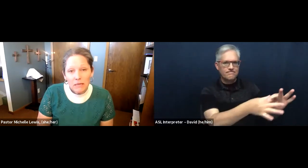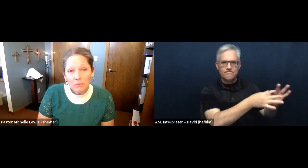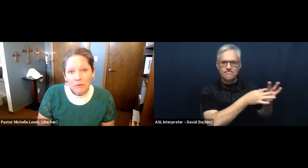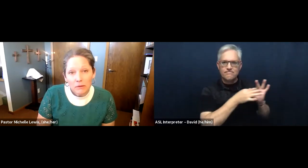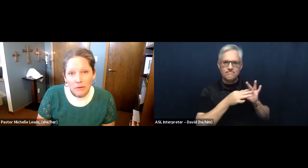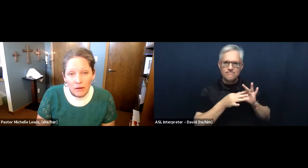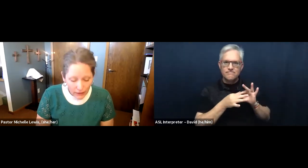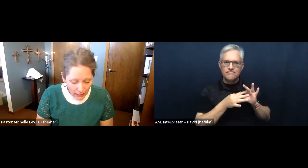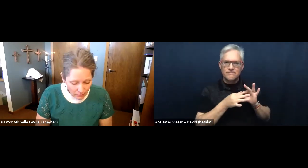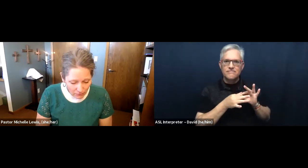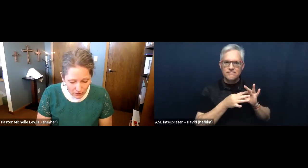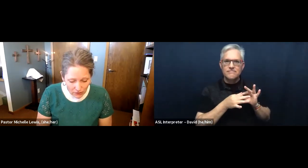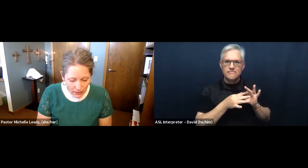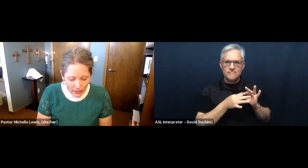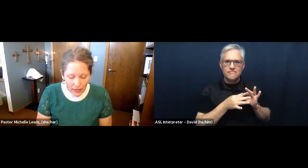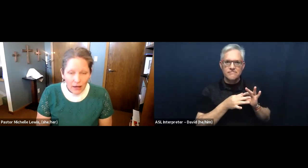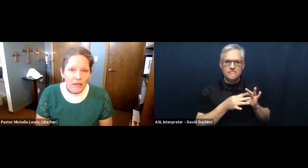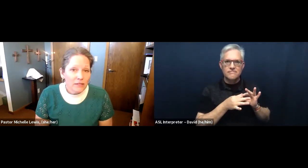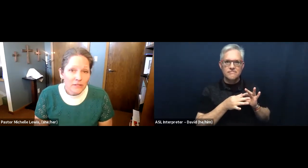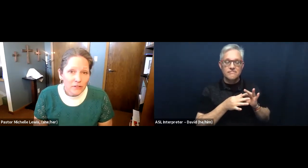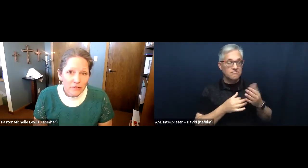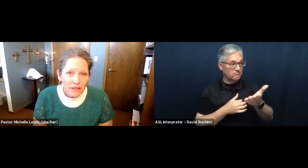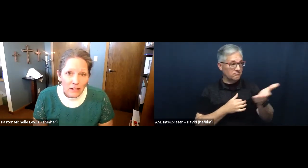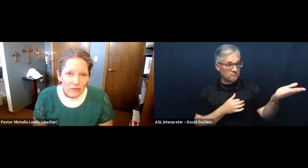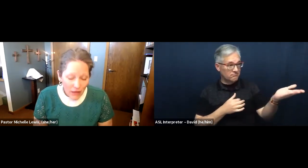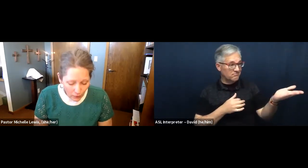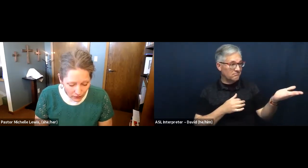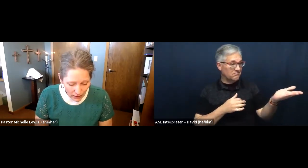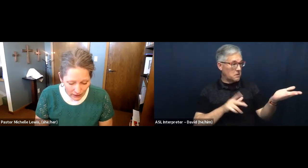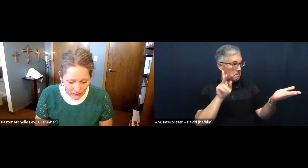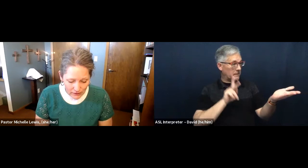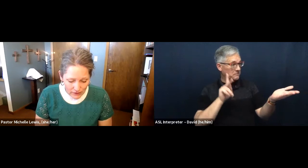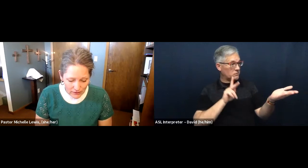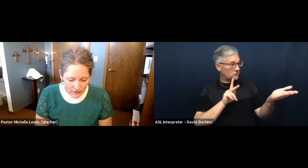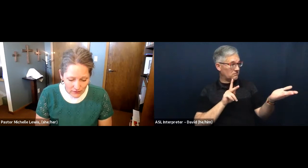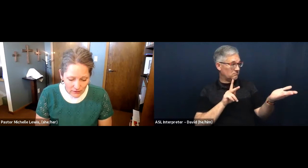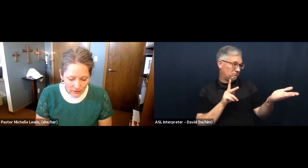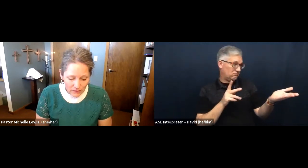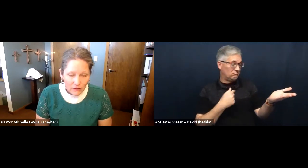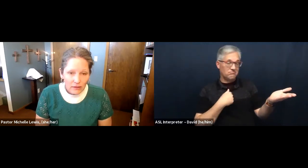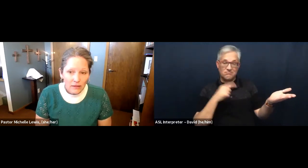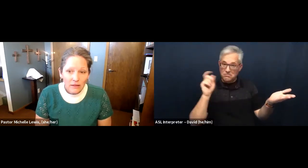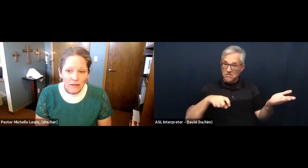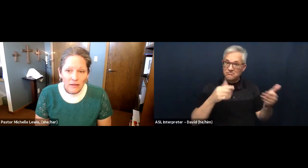as people capable and deserving of our kindness,